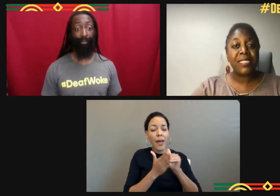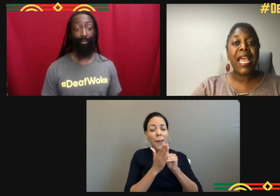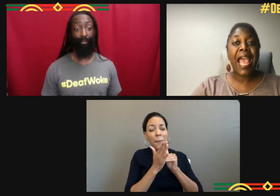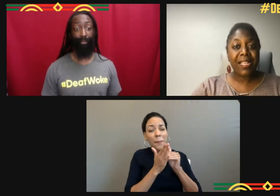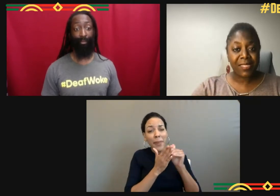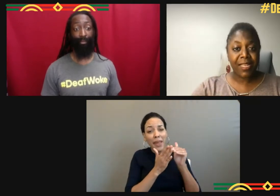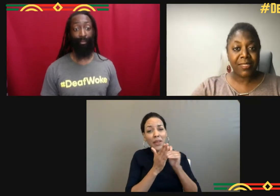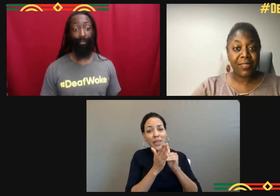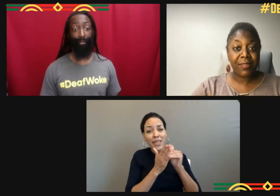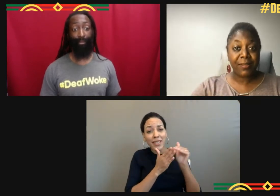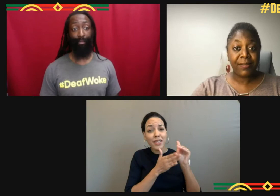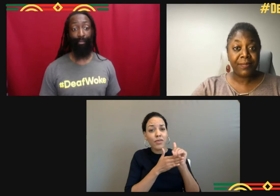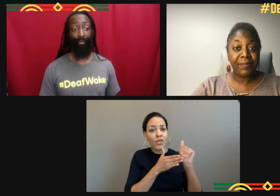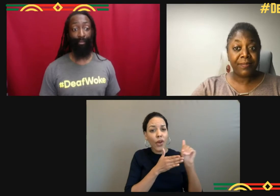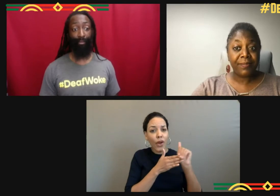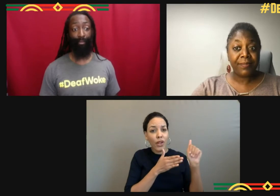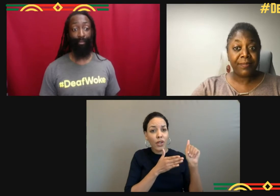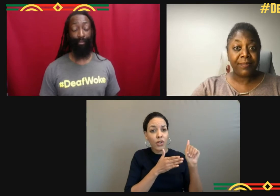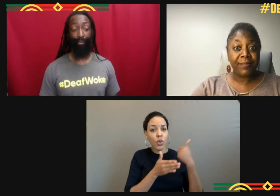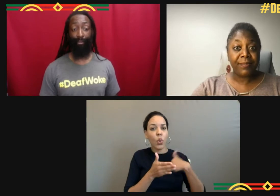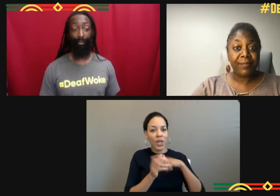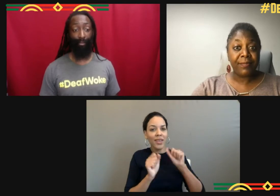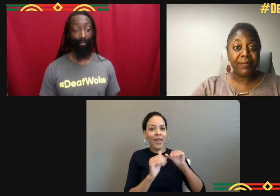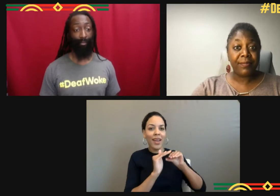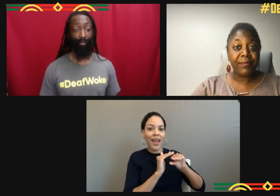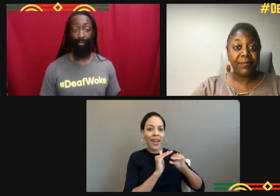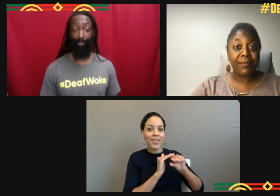for us to access.